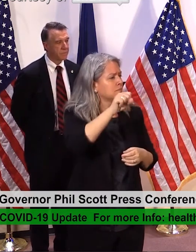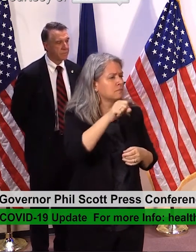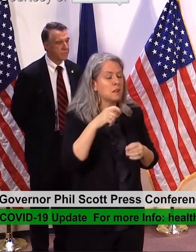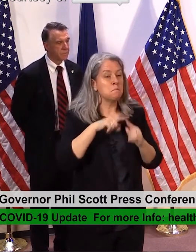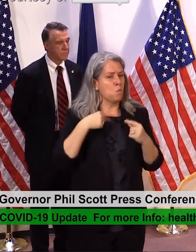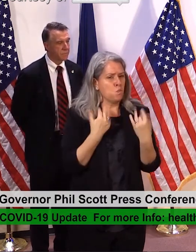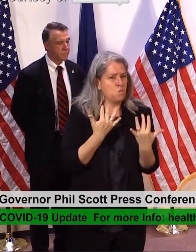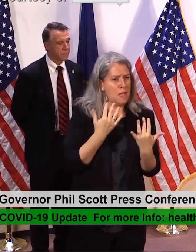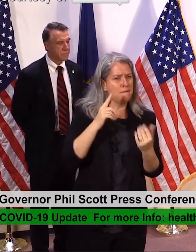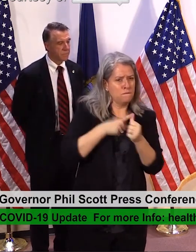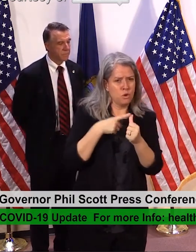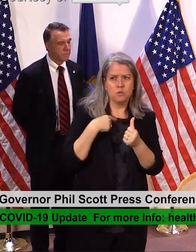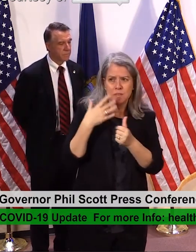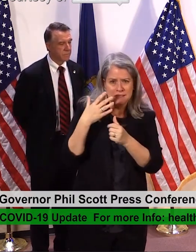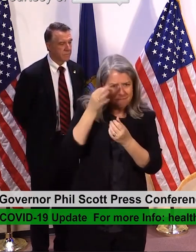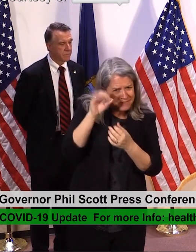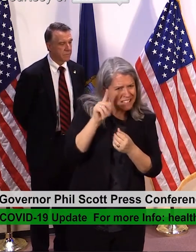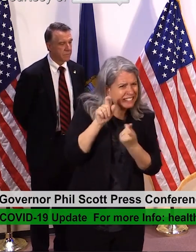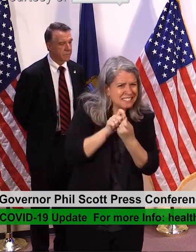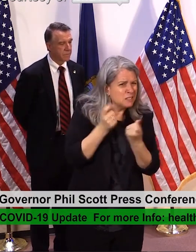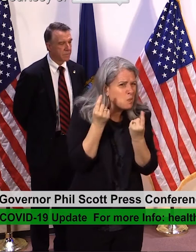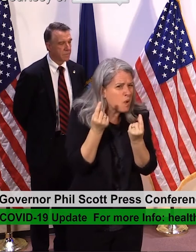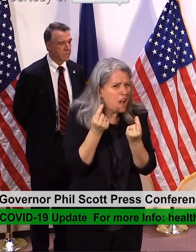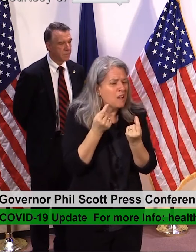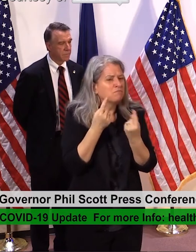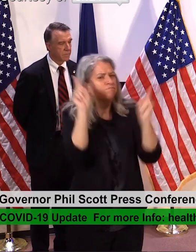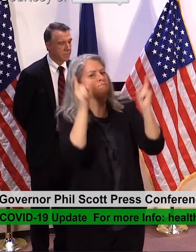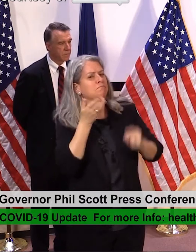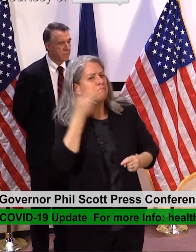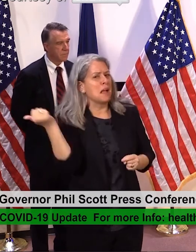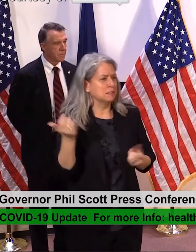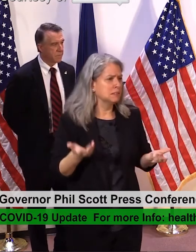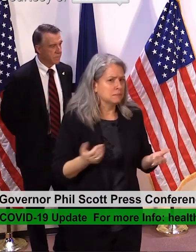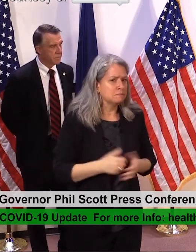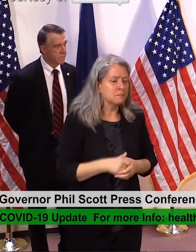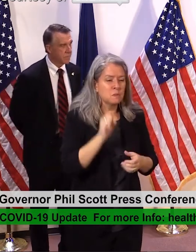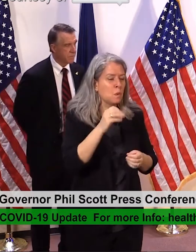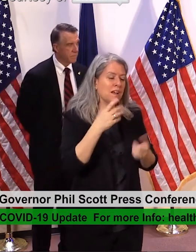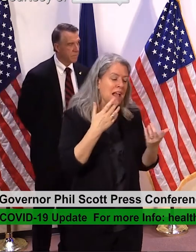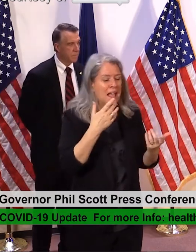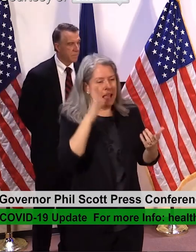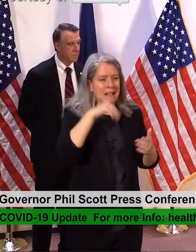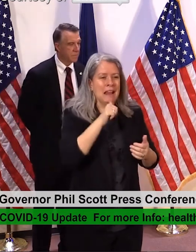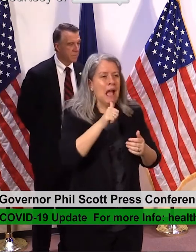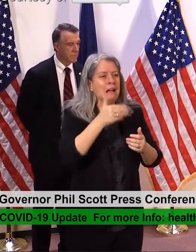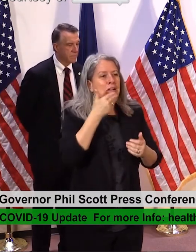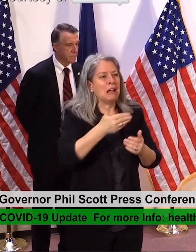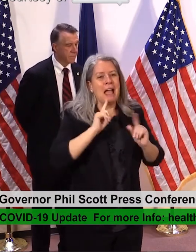organizations and businesses that are interested in preparing us the best we can. So I have to be a bit vague,